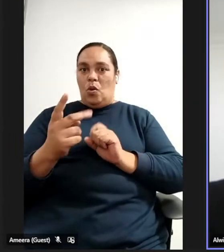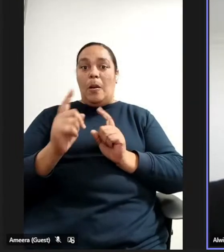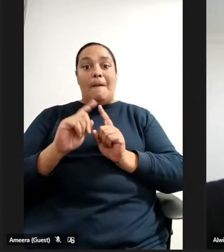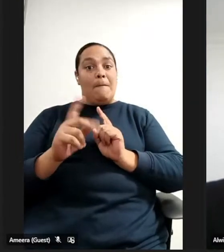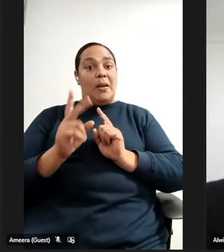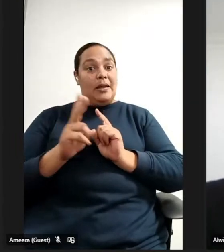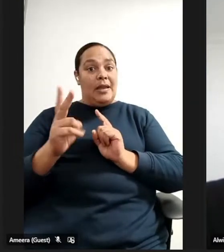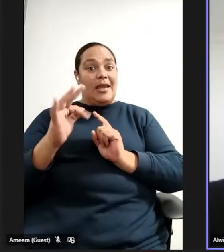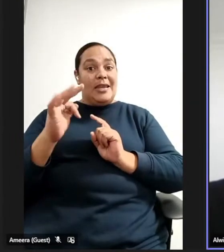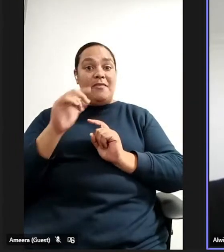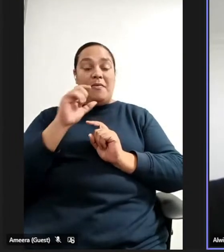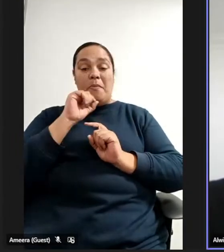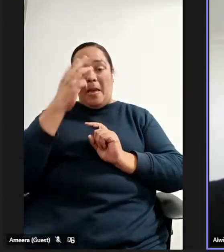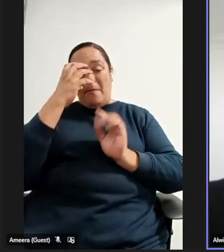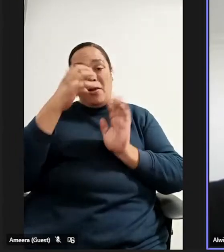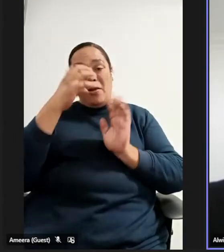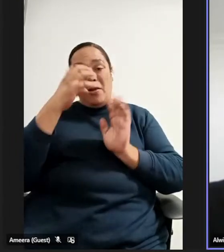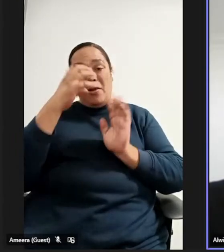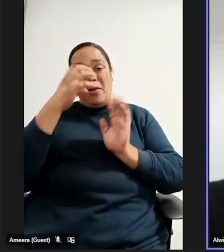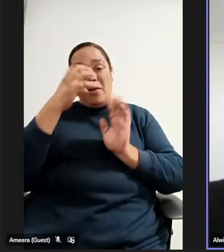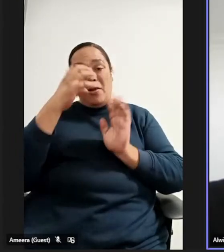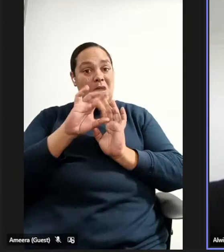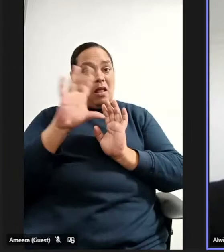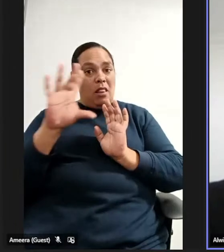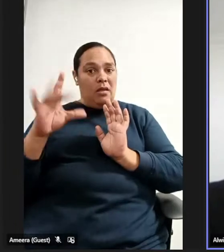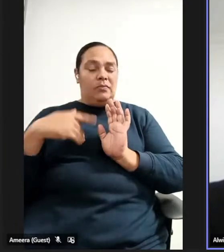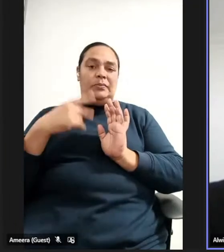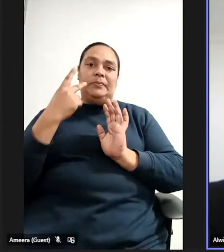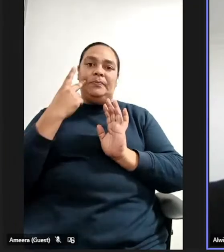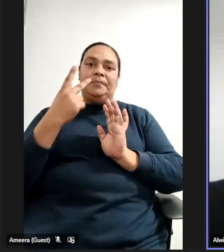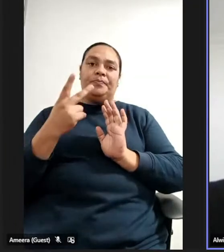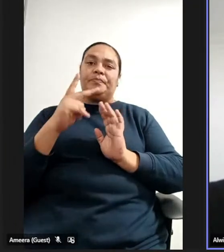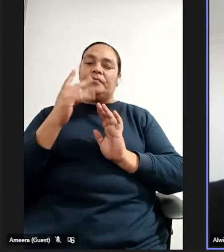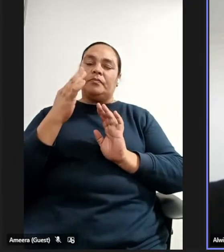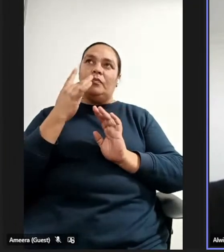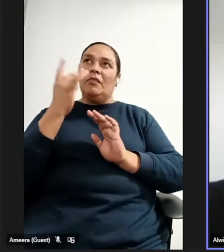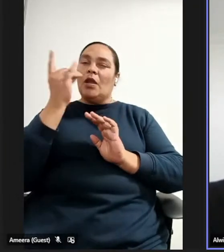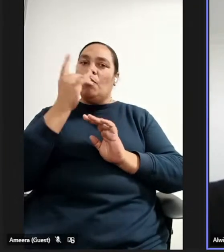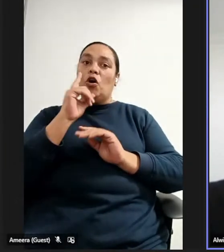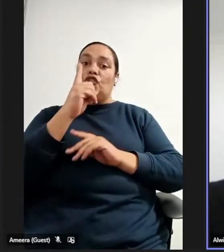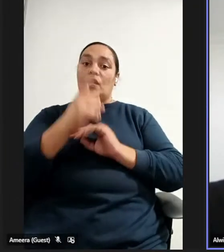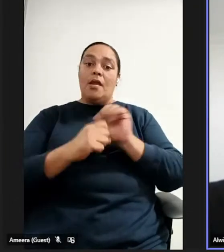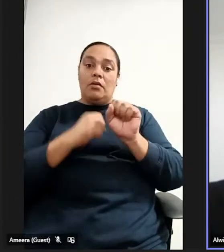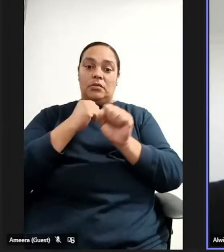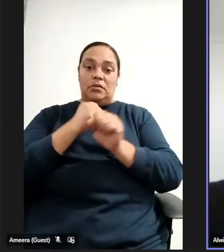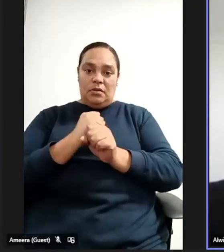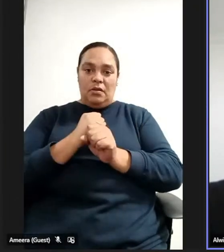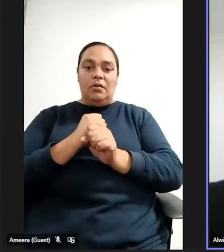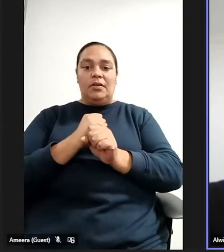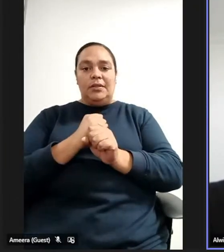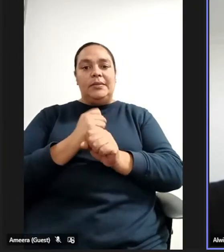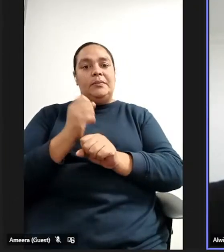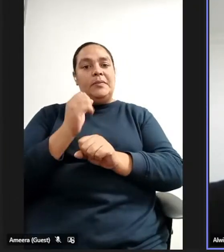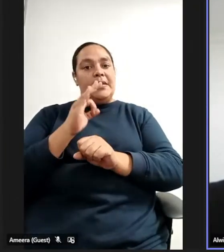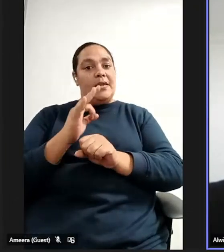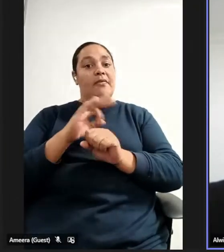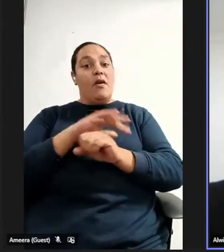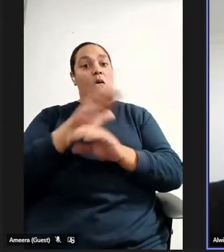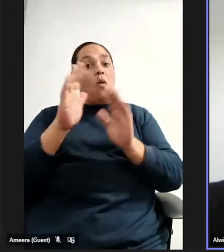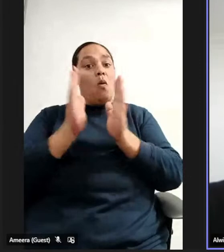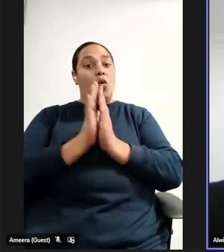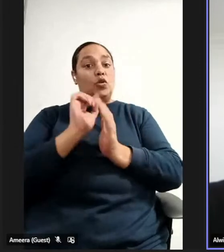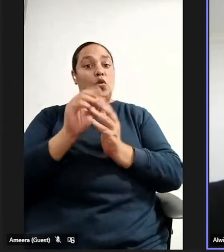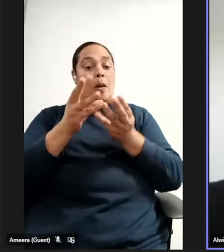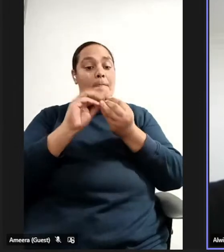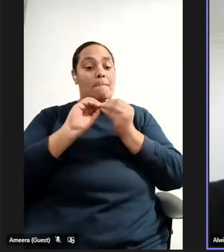picture, I see that by March next year, if all the maintenance activities go as per